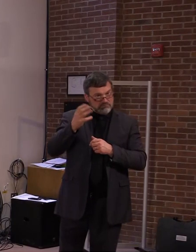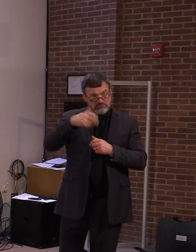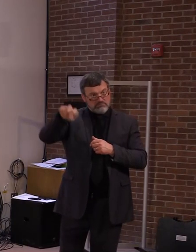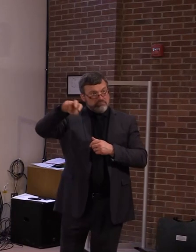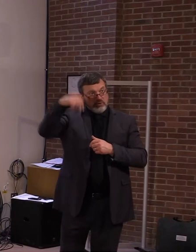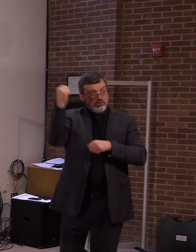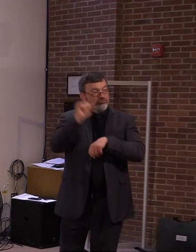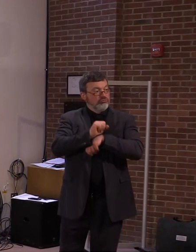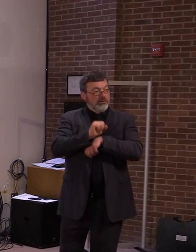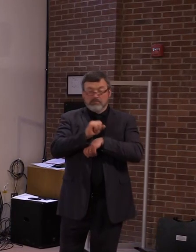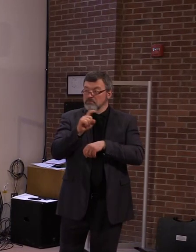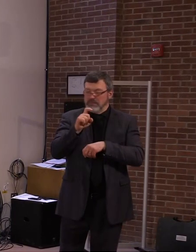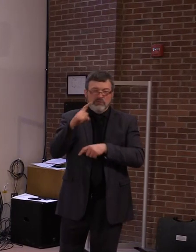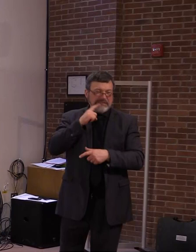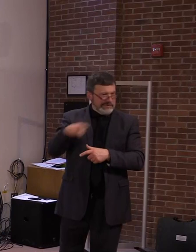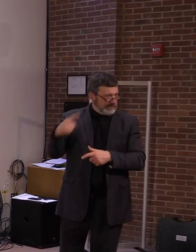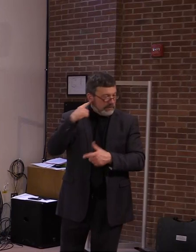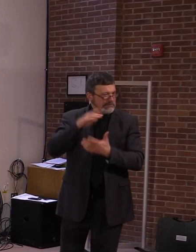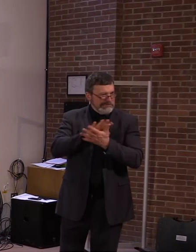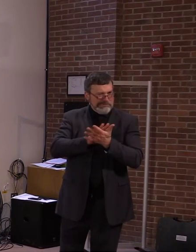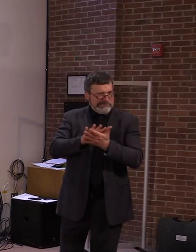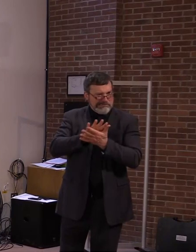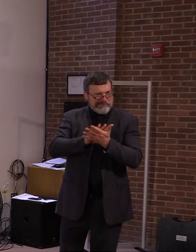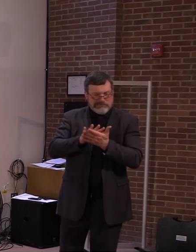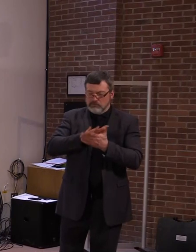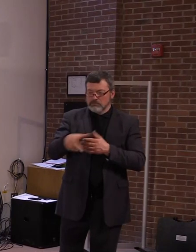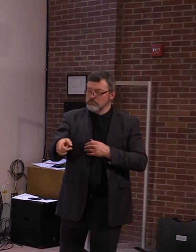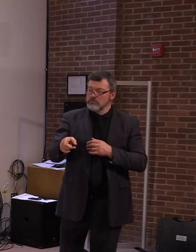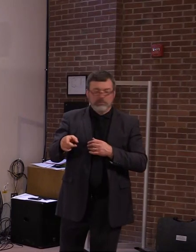of our correctional facilities being unsafe?